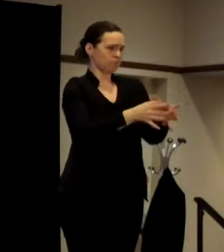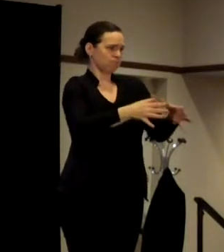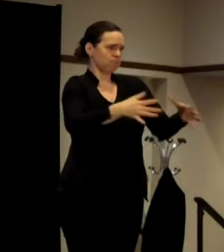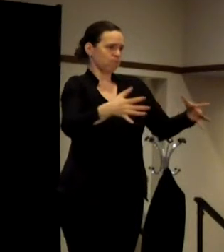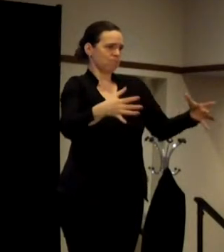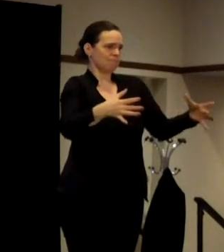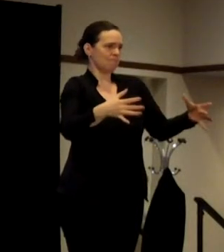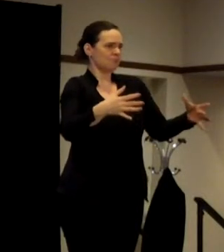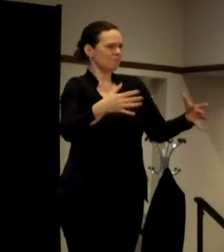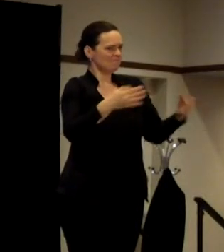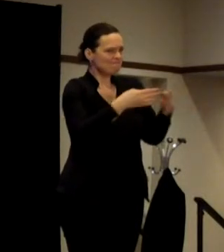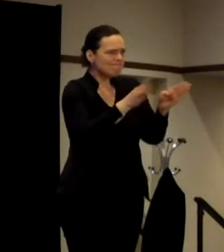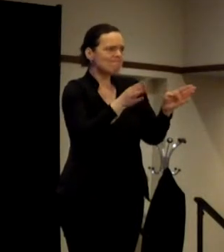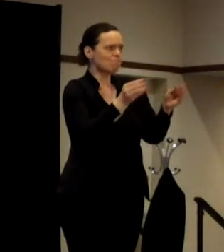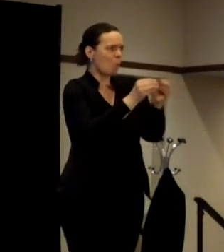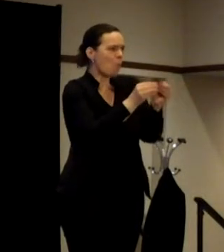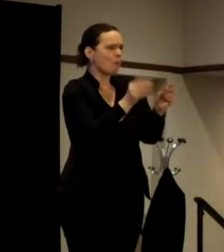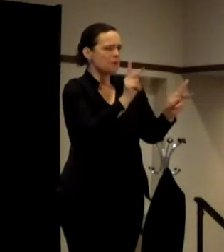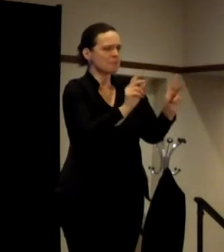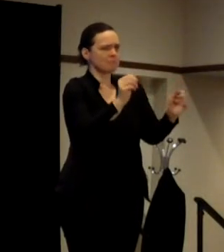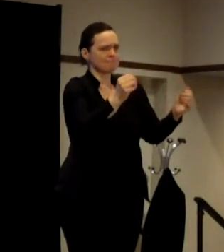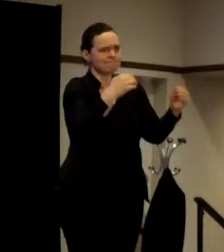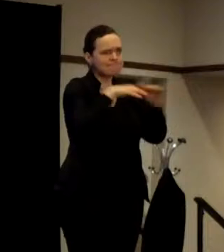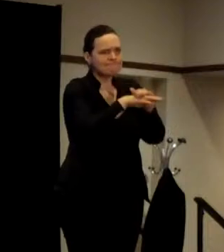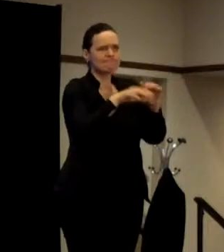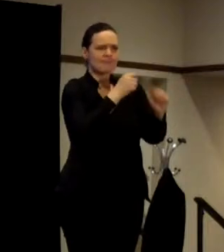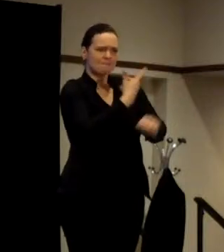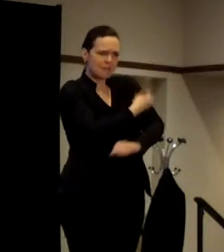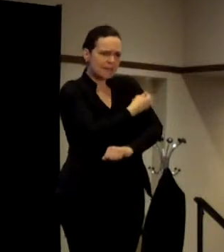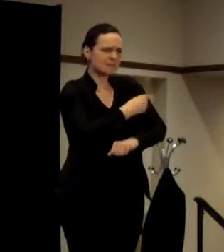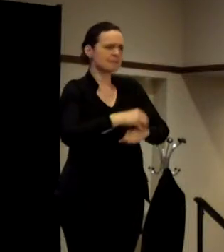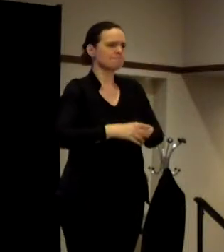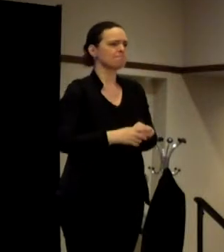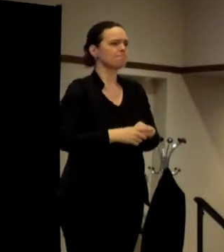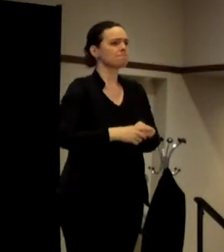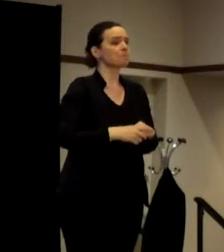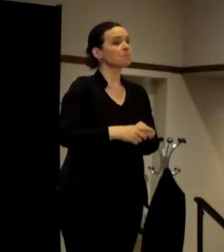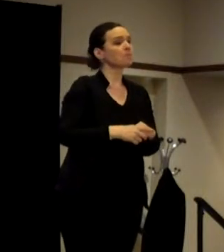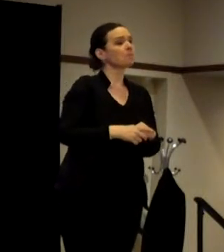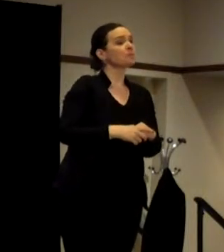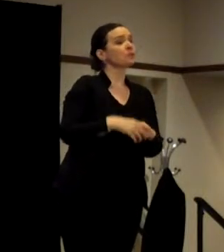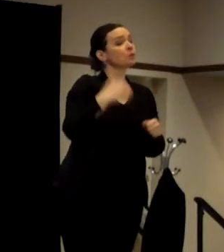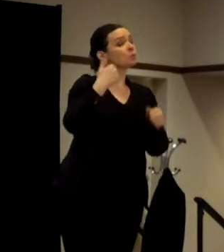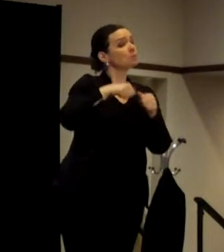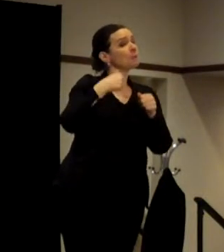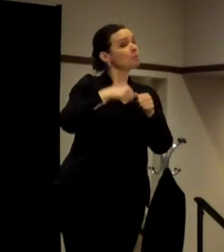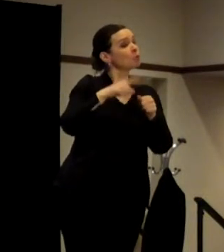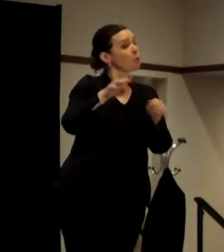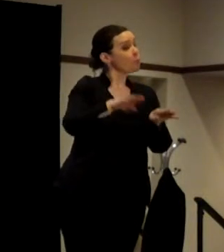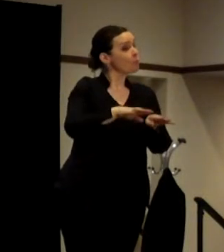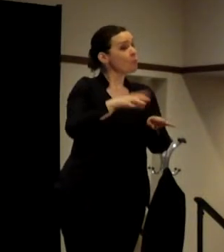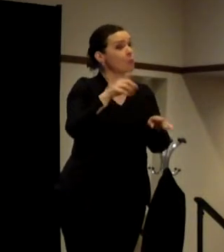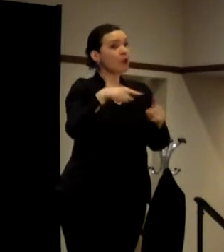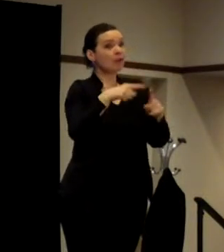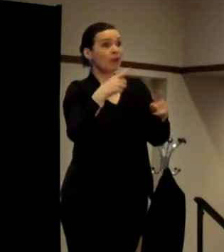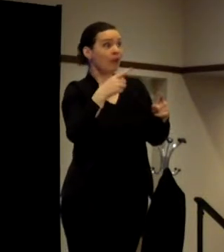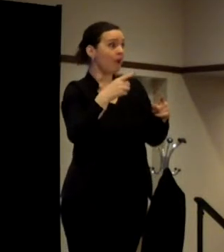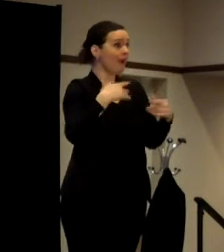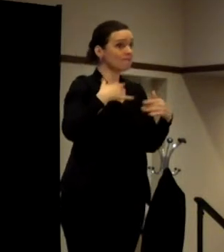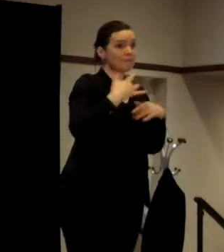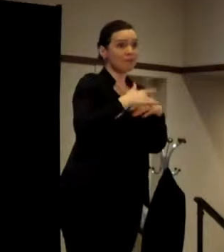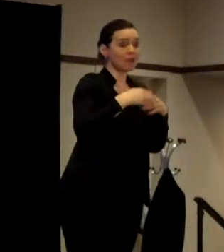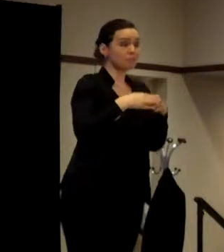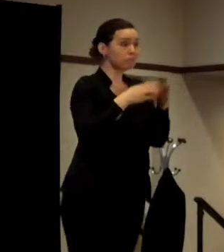to, once again, you'll have a situation for the first few weeks where not everybody eligible will get a vaccine, but there's enough supply